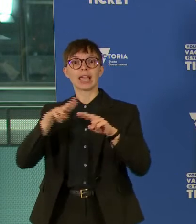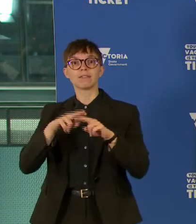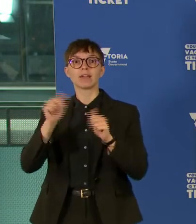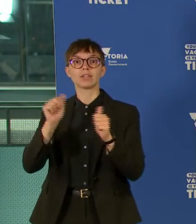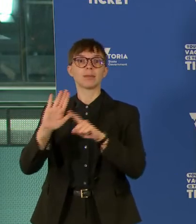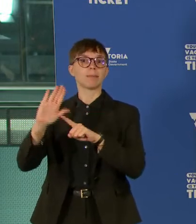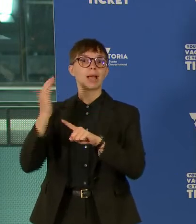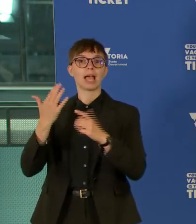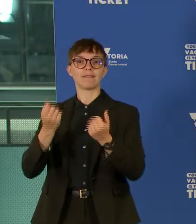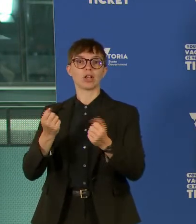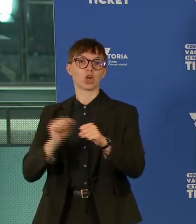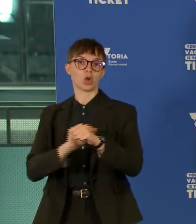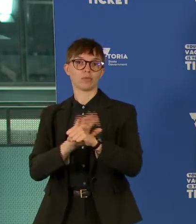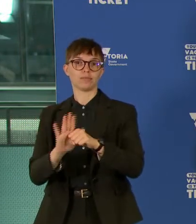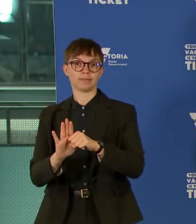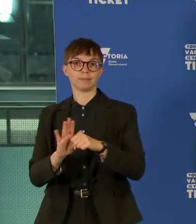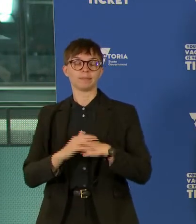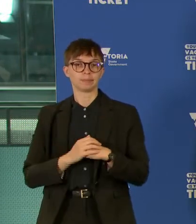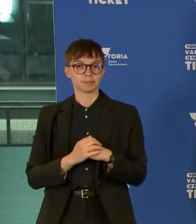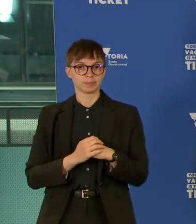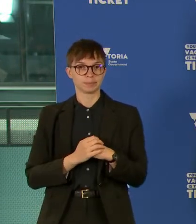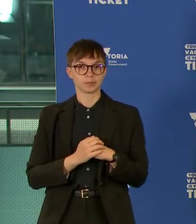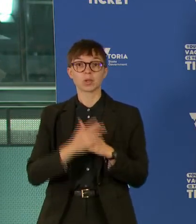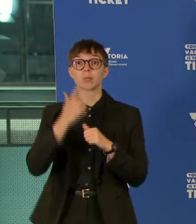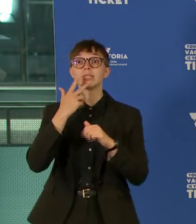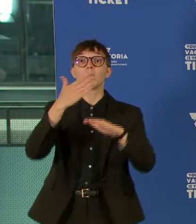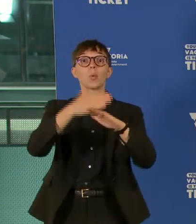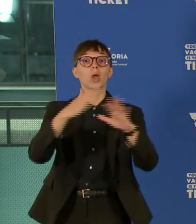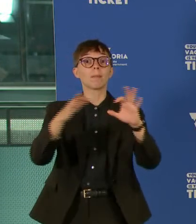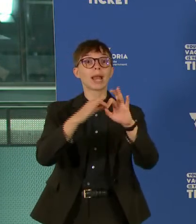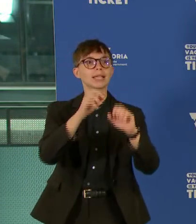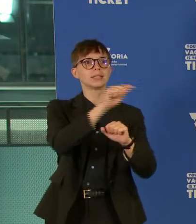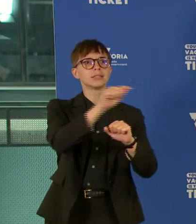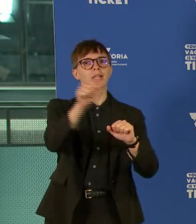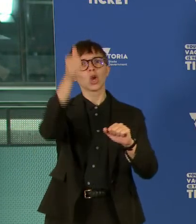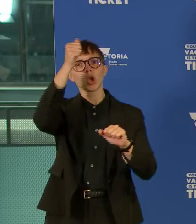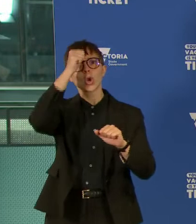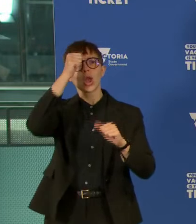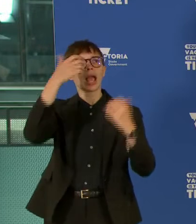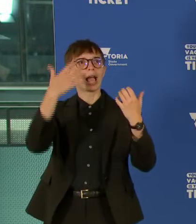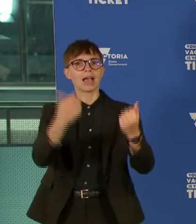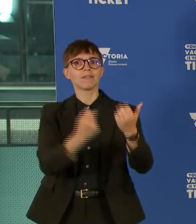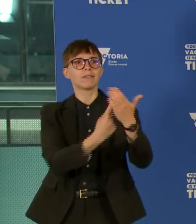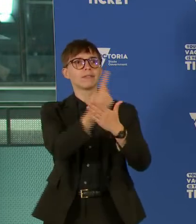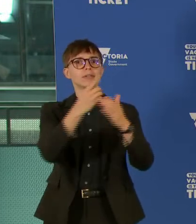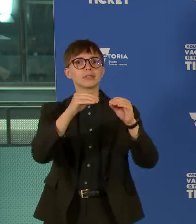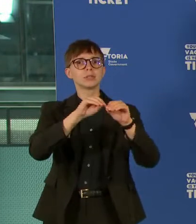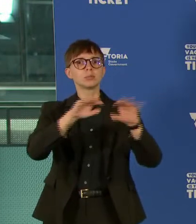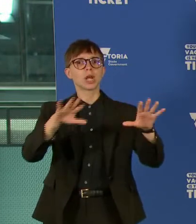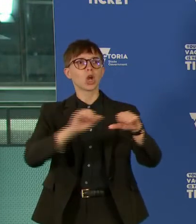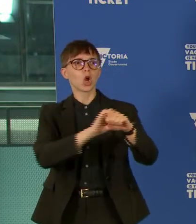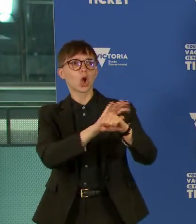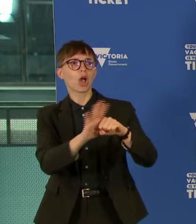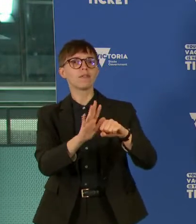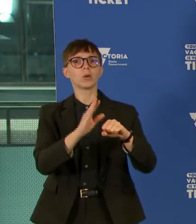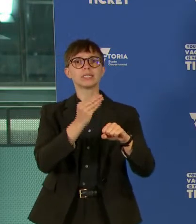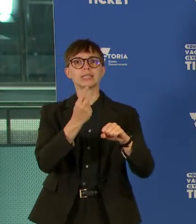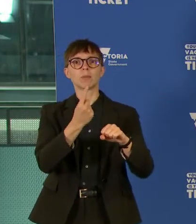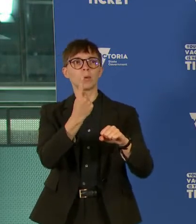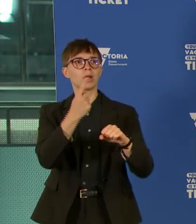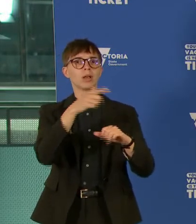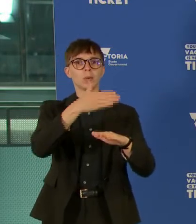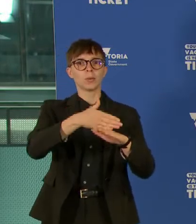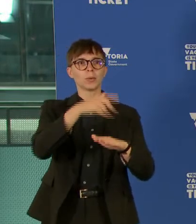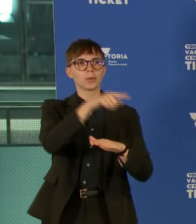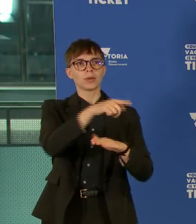potentially exposed worker in an outbreak, but they'll have their general occupational health and safety responsibility